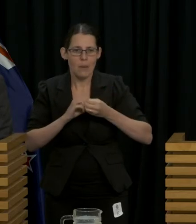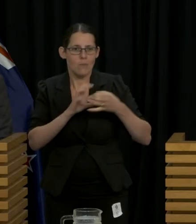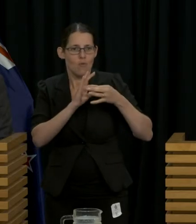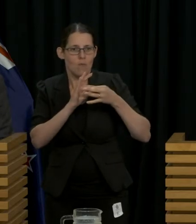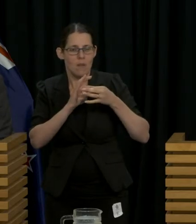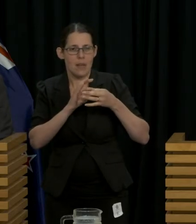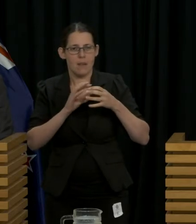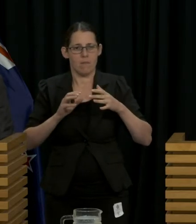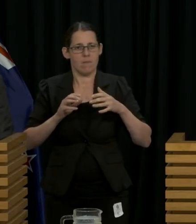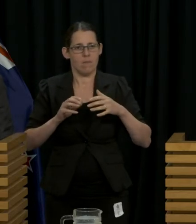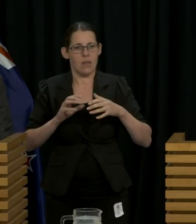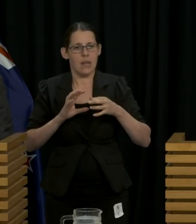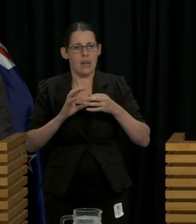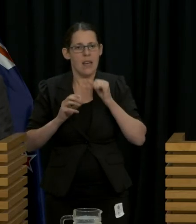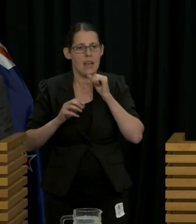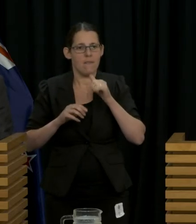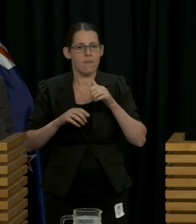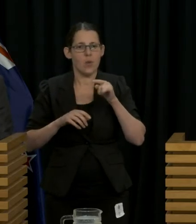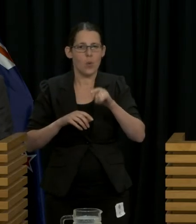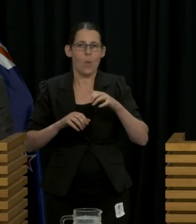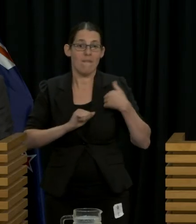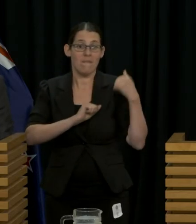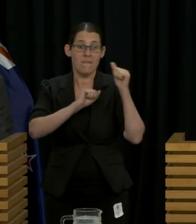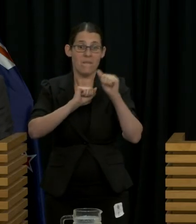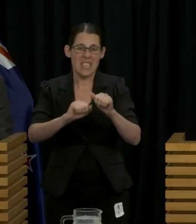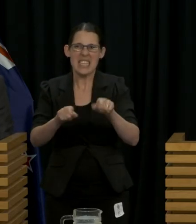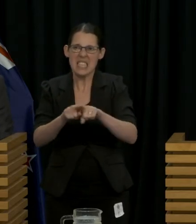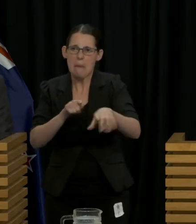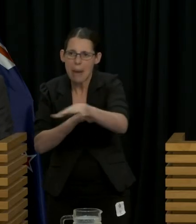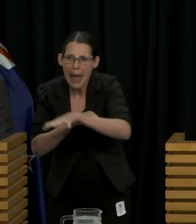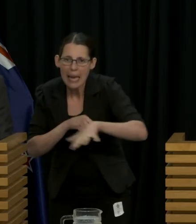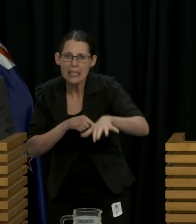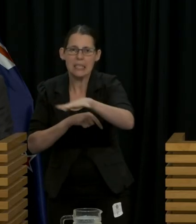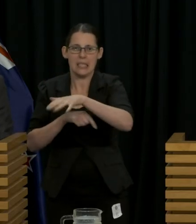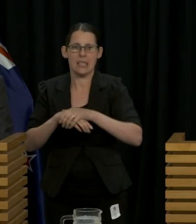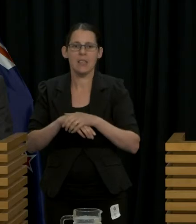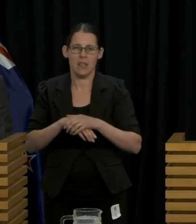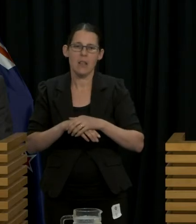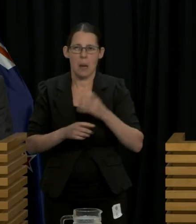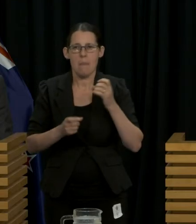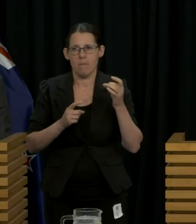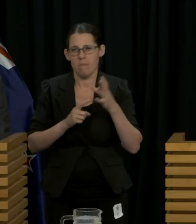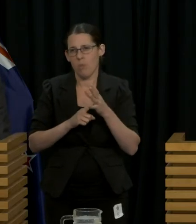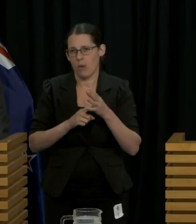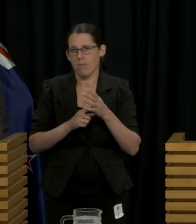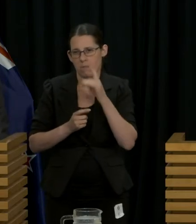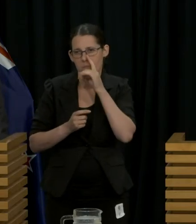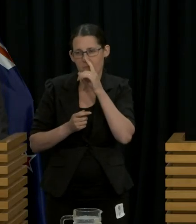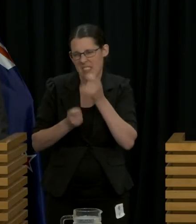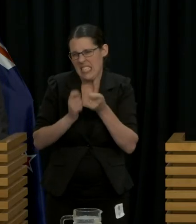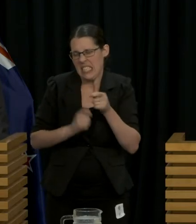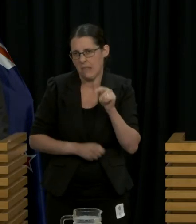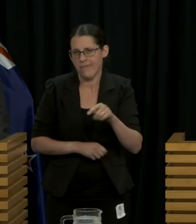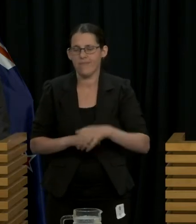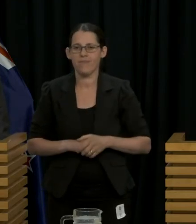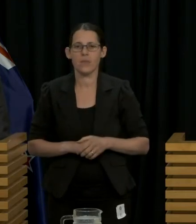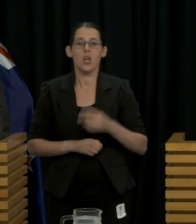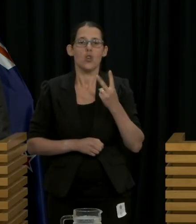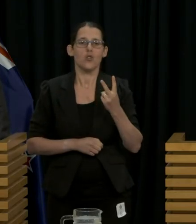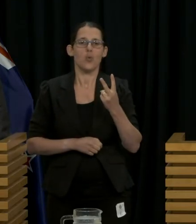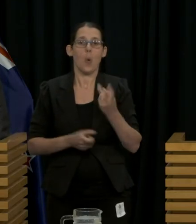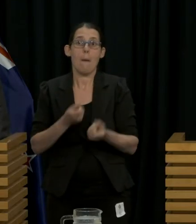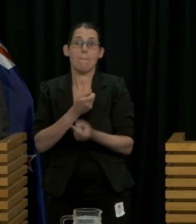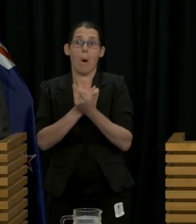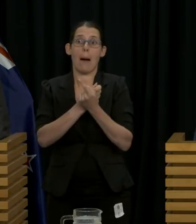on the same dates and at the same times as our cases were. The 2 pop-up stations are